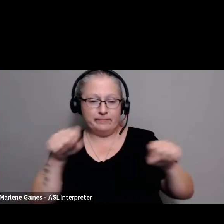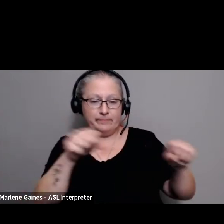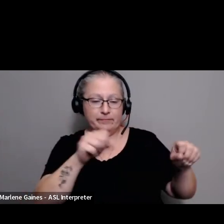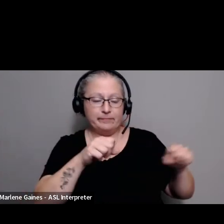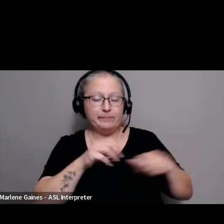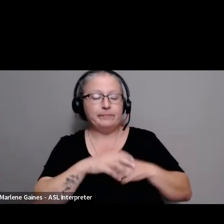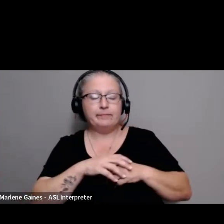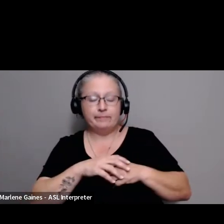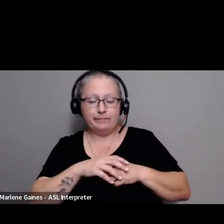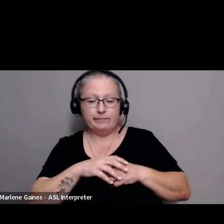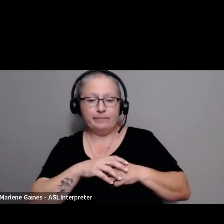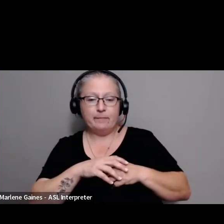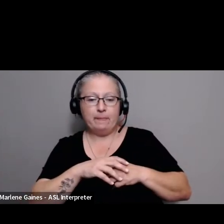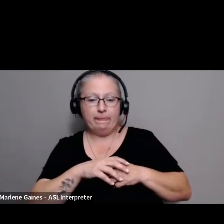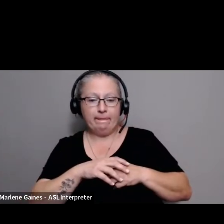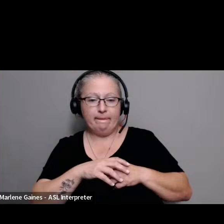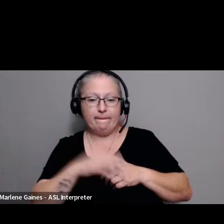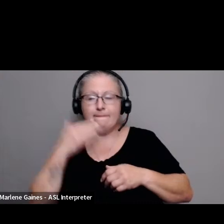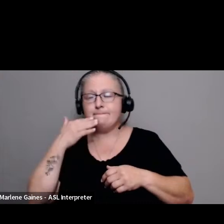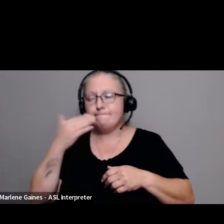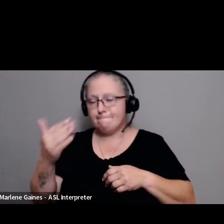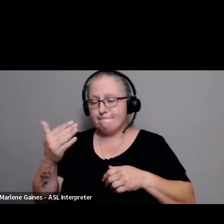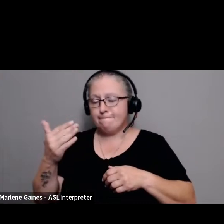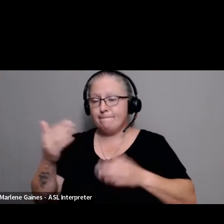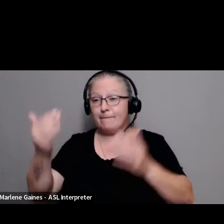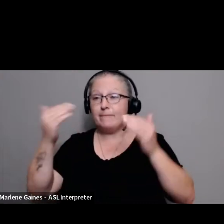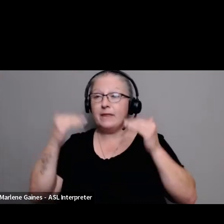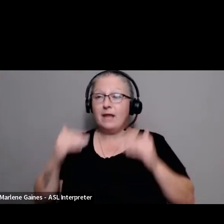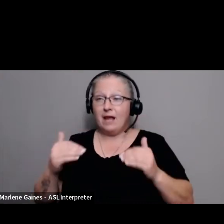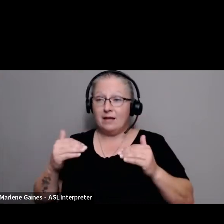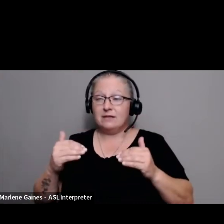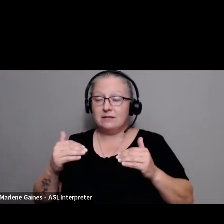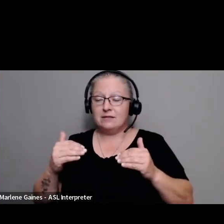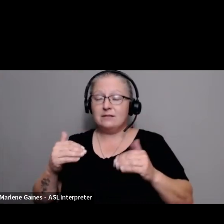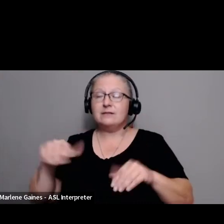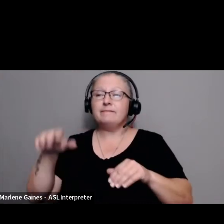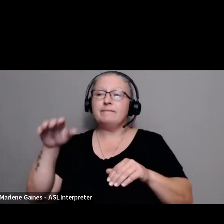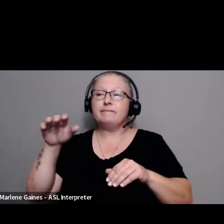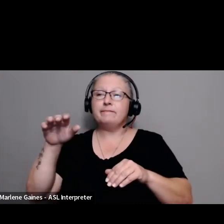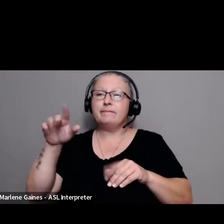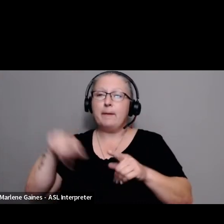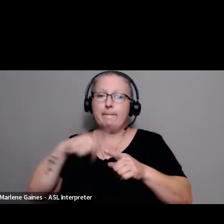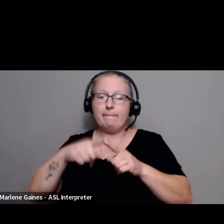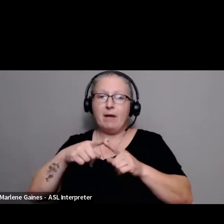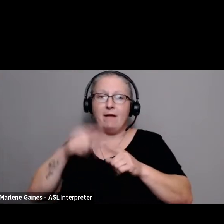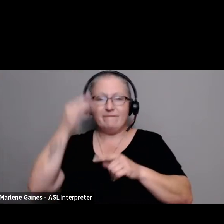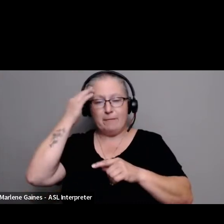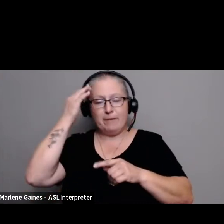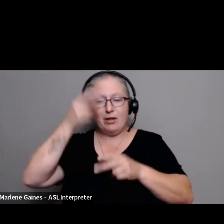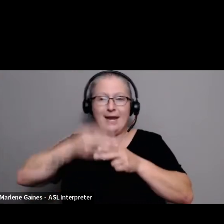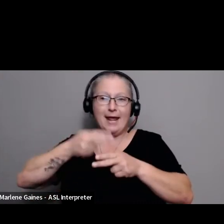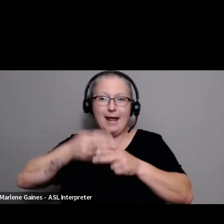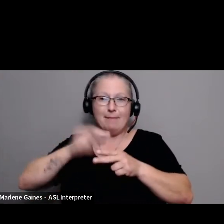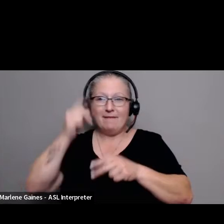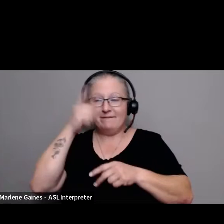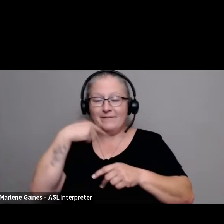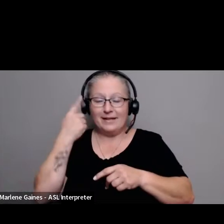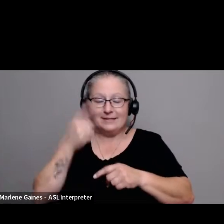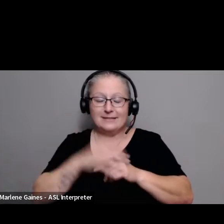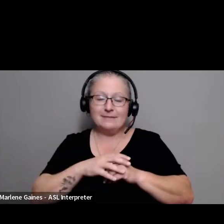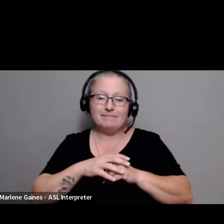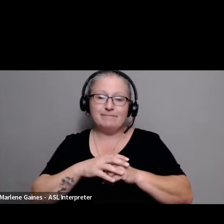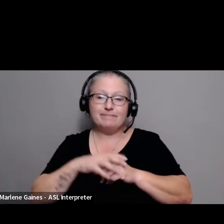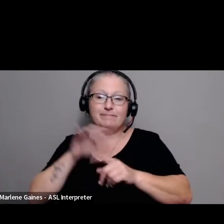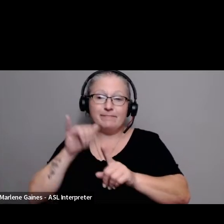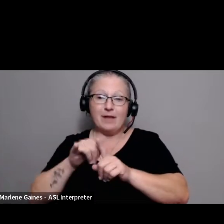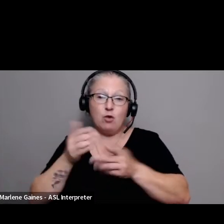Aye. Okay, Thank you. Okay, the next item is regarding a familiar name and face. This